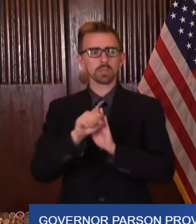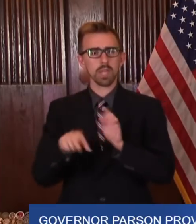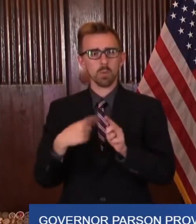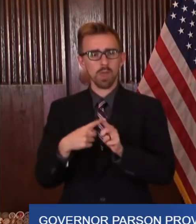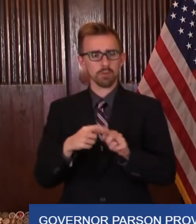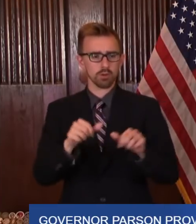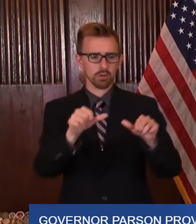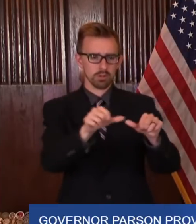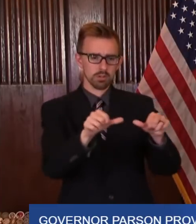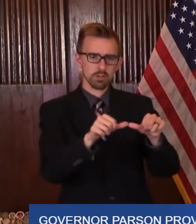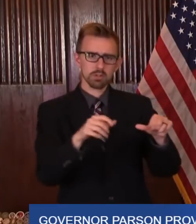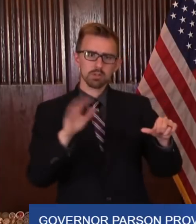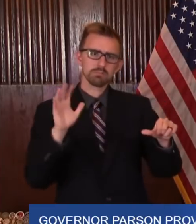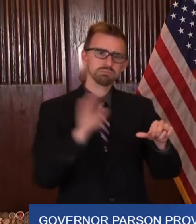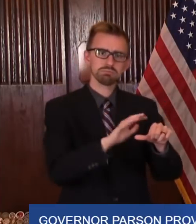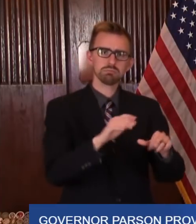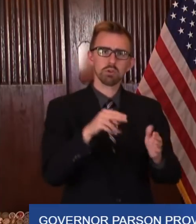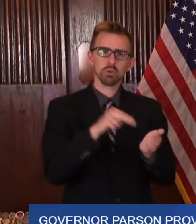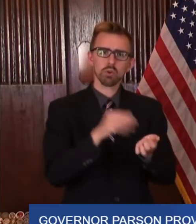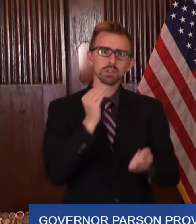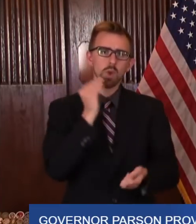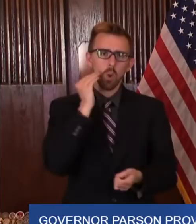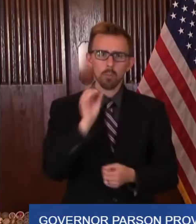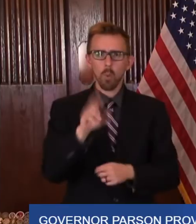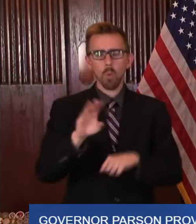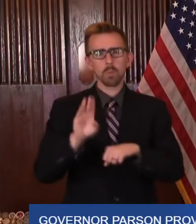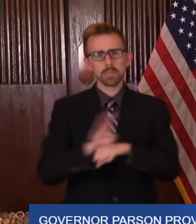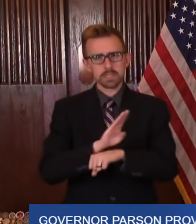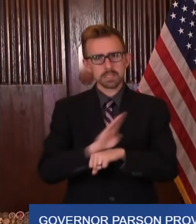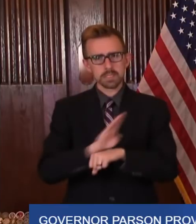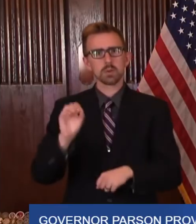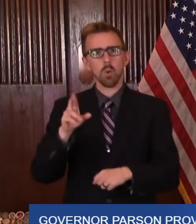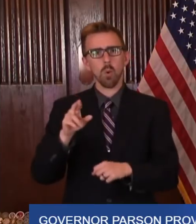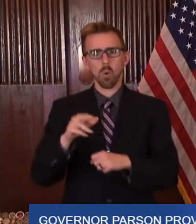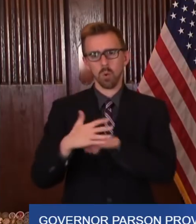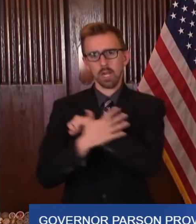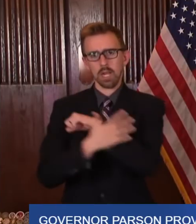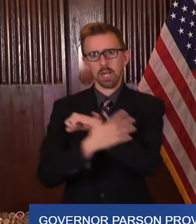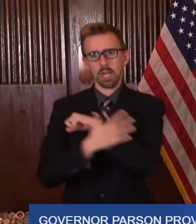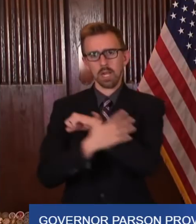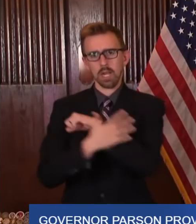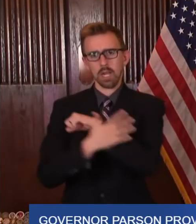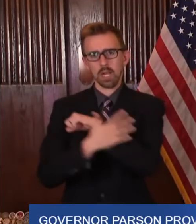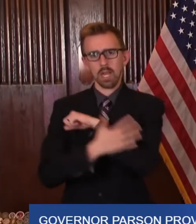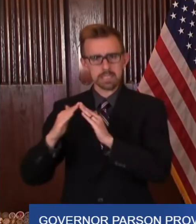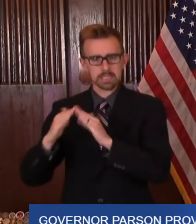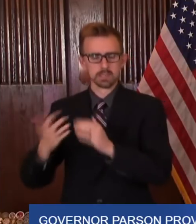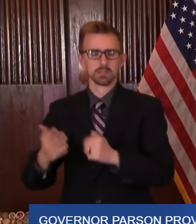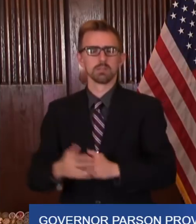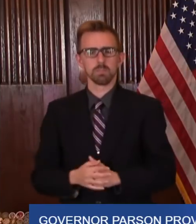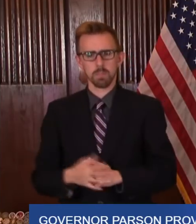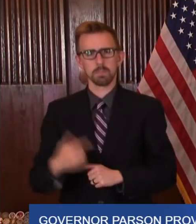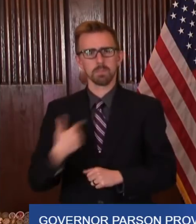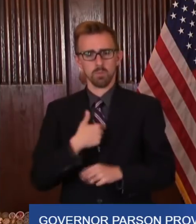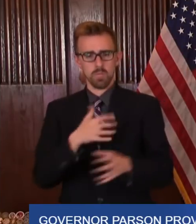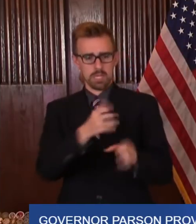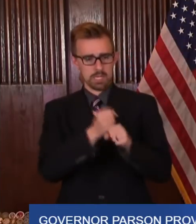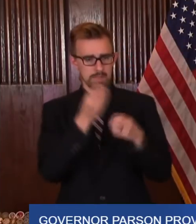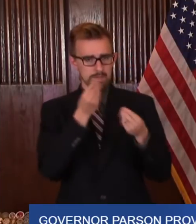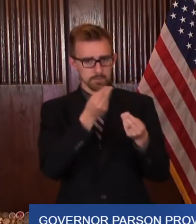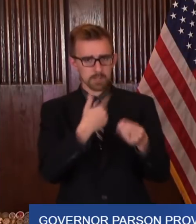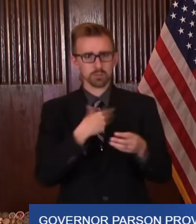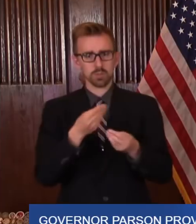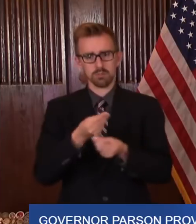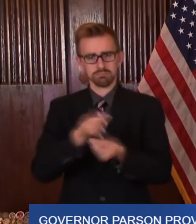a hot spot, whether it's a nursing home or whether it's a business or whether it's certain counties or certain cities. We're putting that information